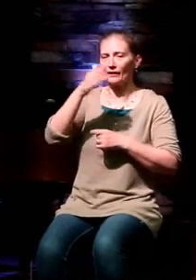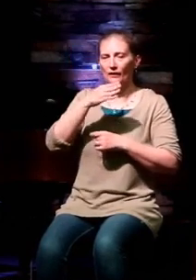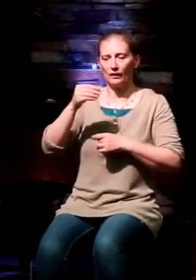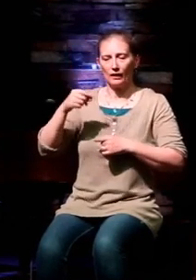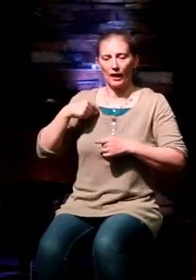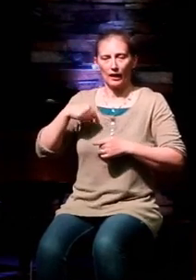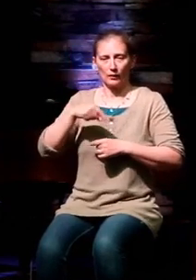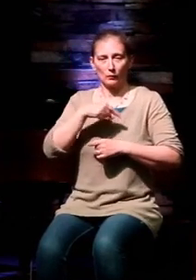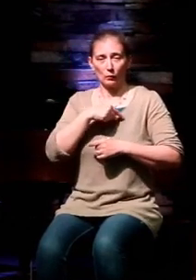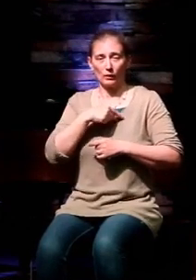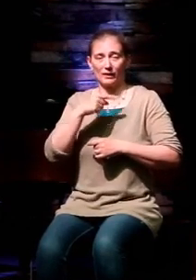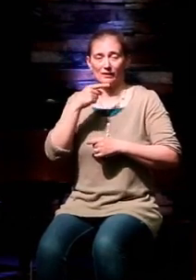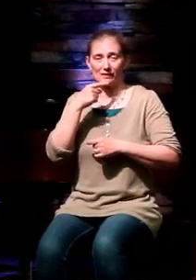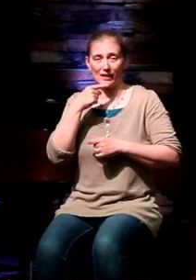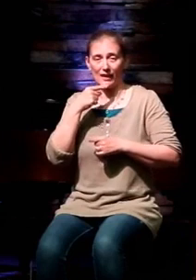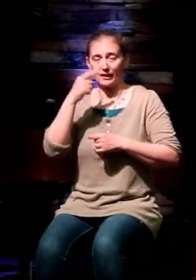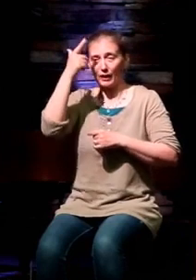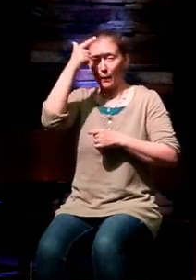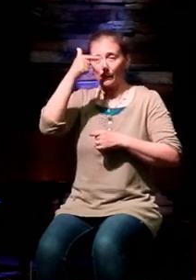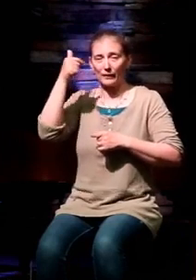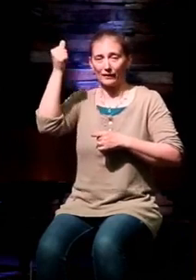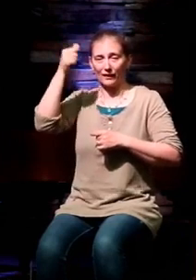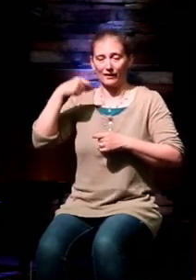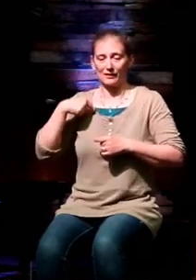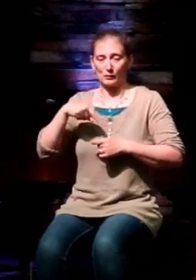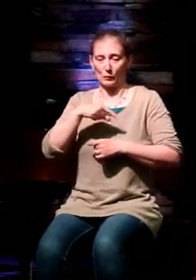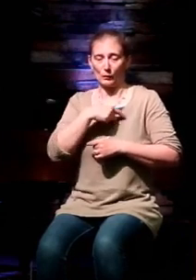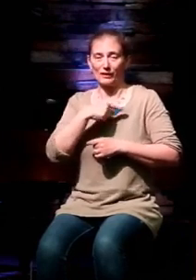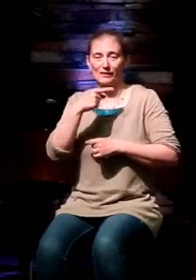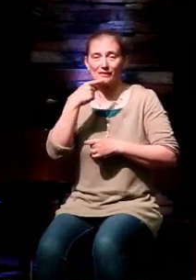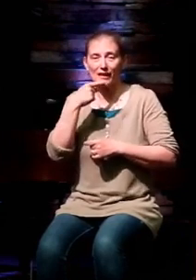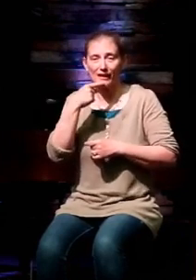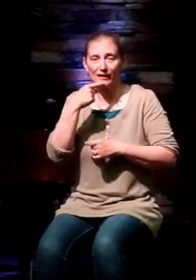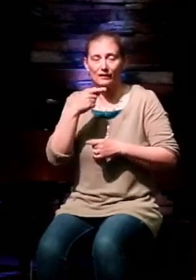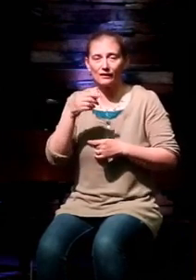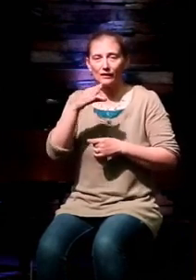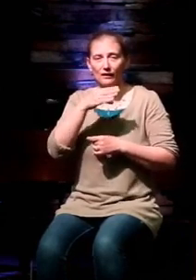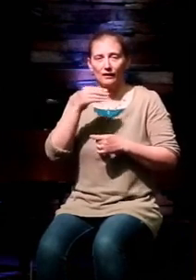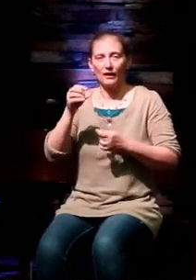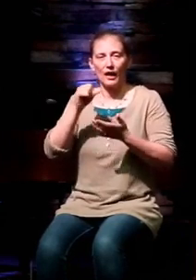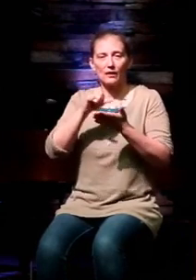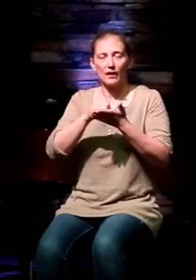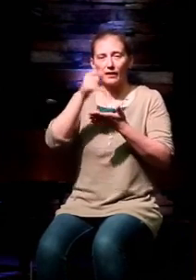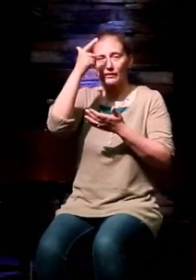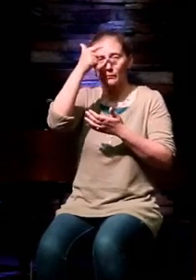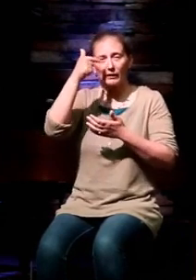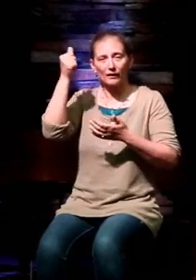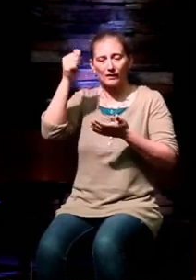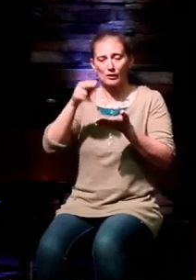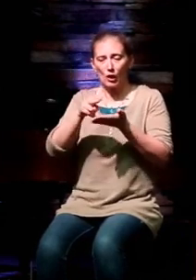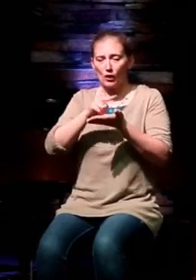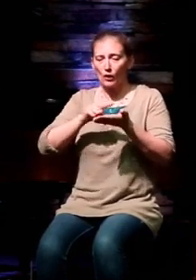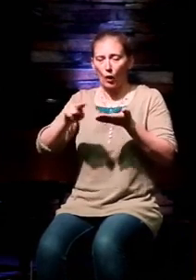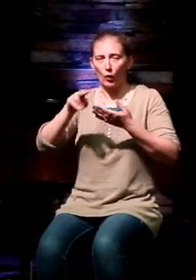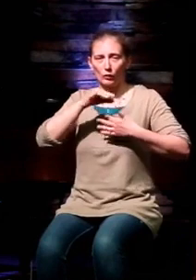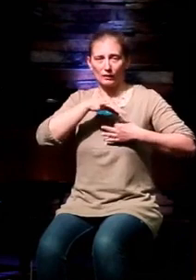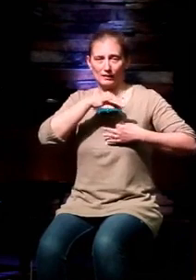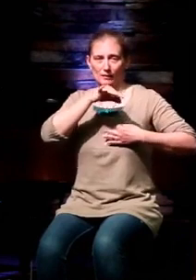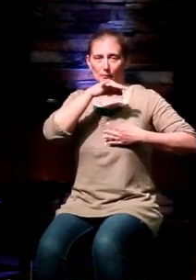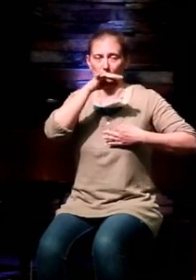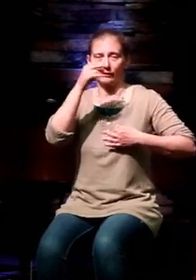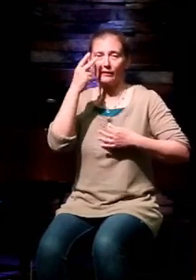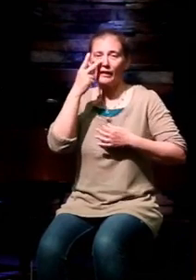it's because there are some things that we can't see. There are some things that we can't foresee that the Holy Spirit can. So it's foolish for us not to